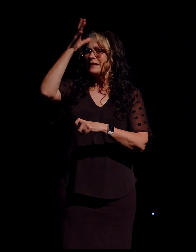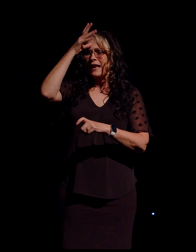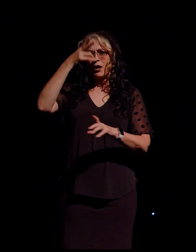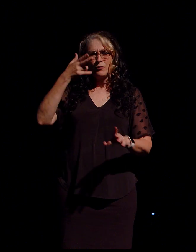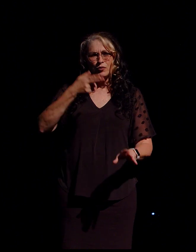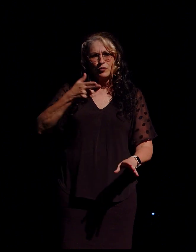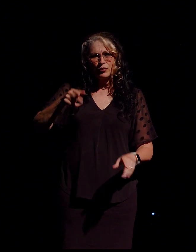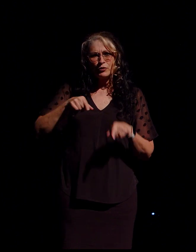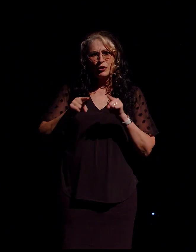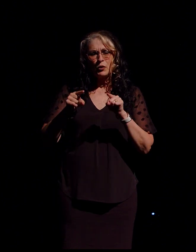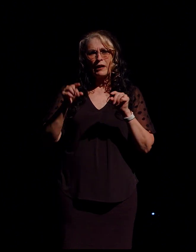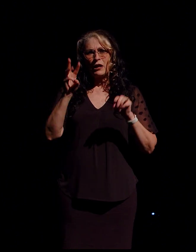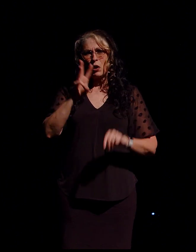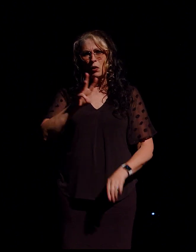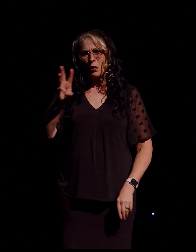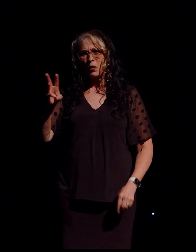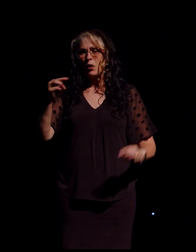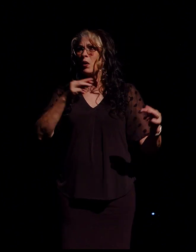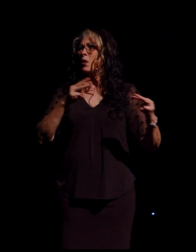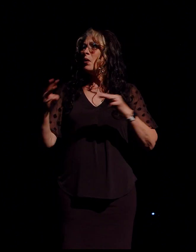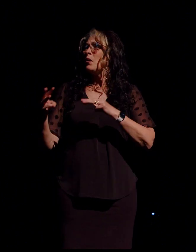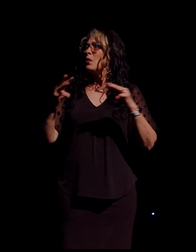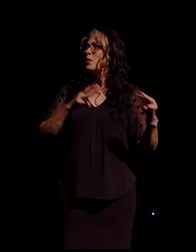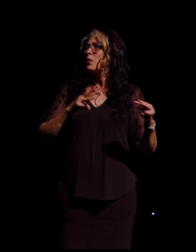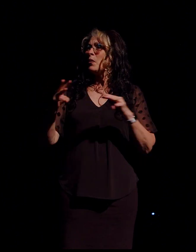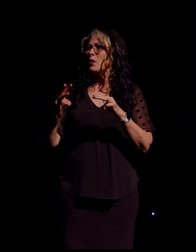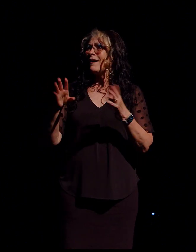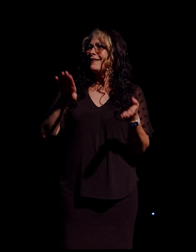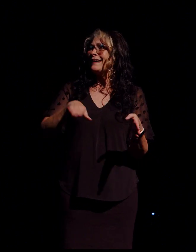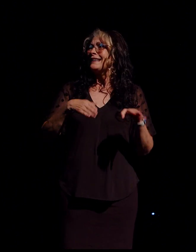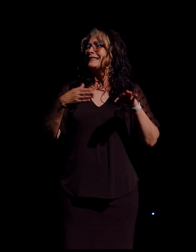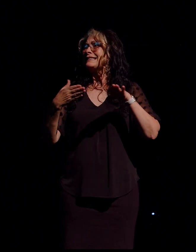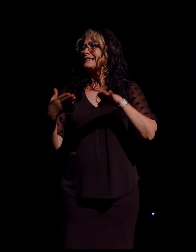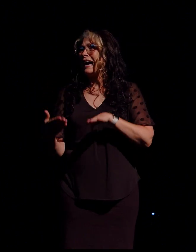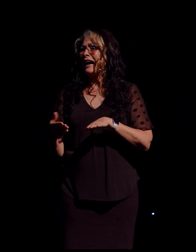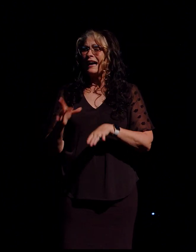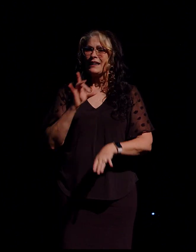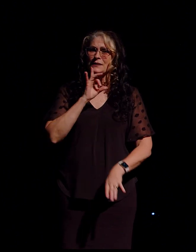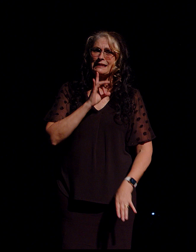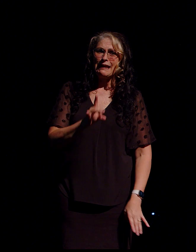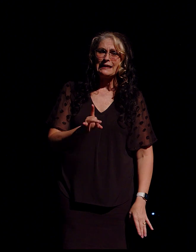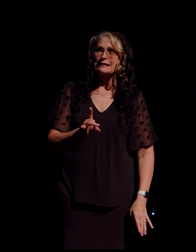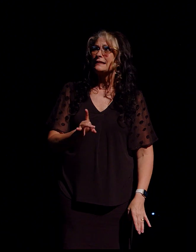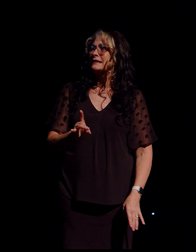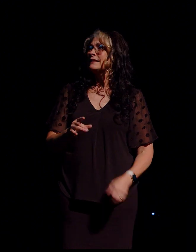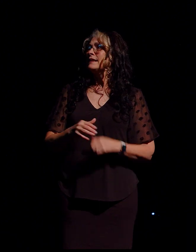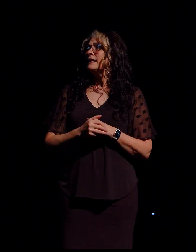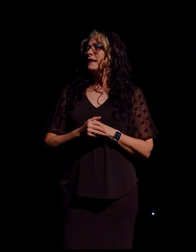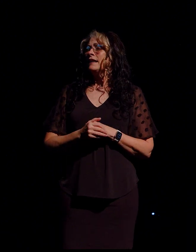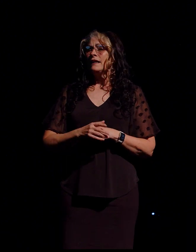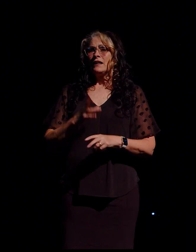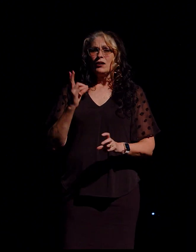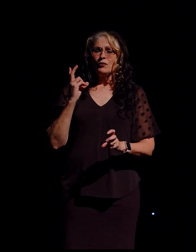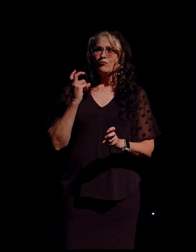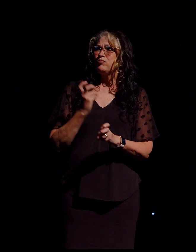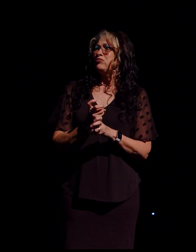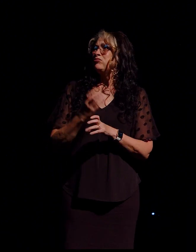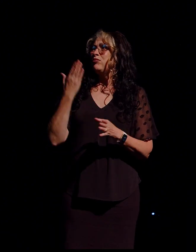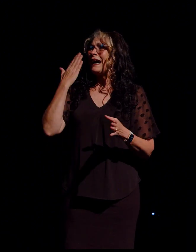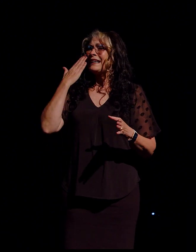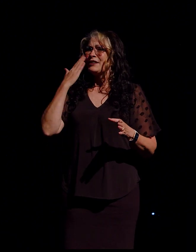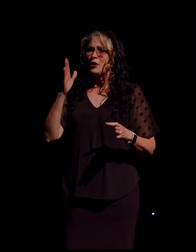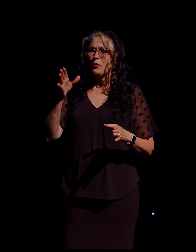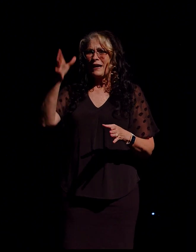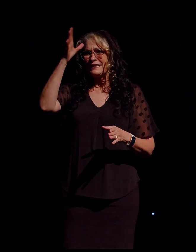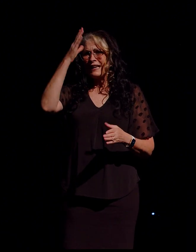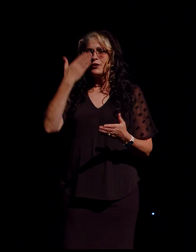up during the war. He eventually died when I was 8. He passed away, and that was hard. I didn't know him that well